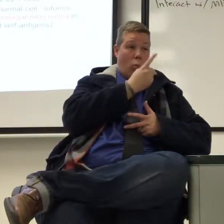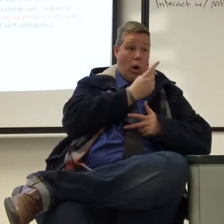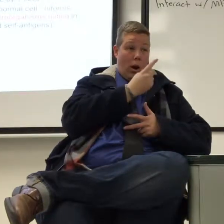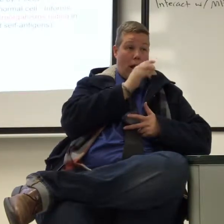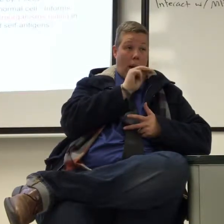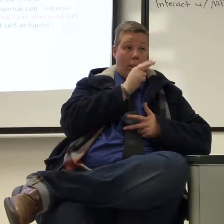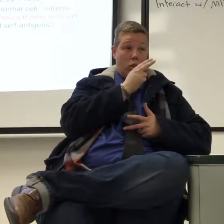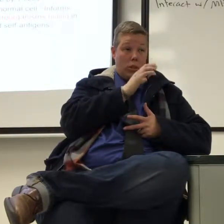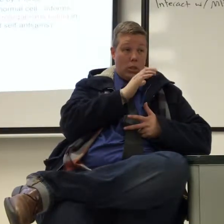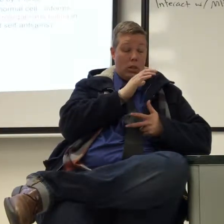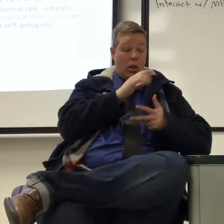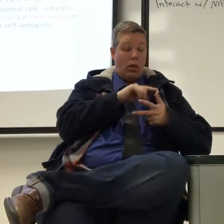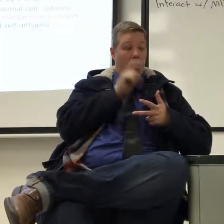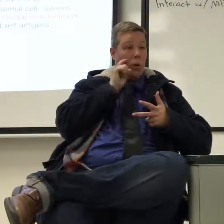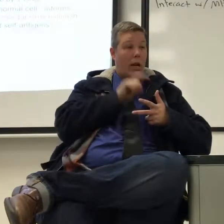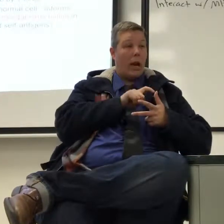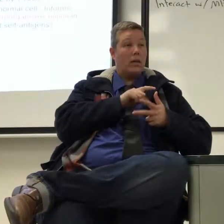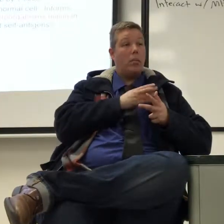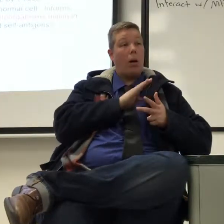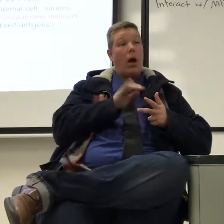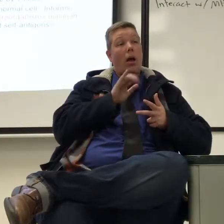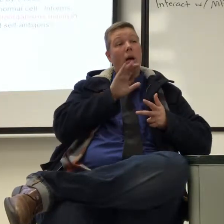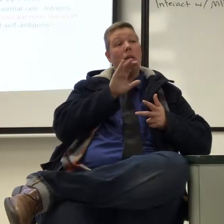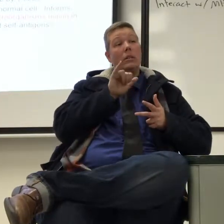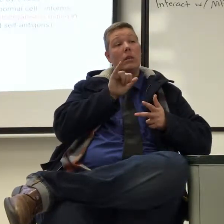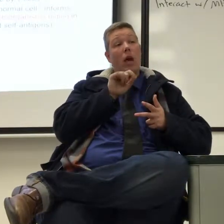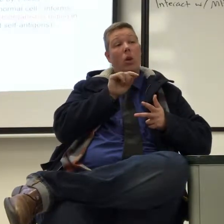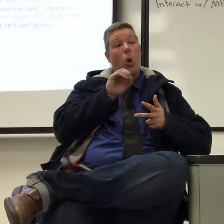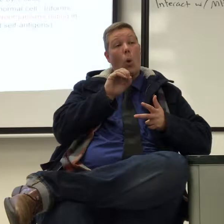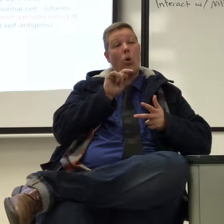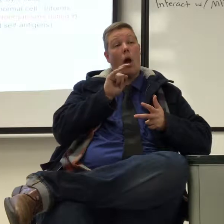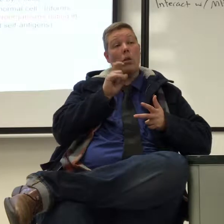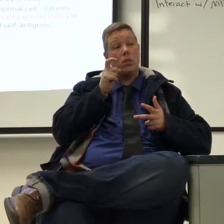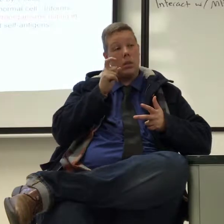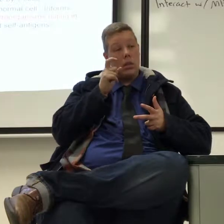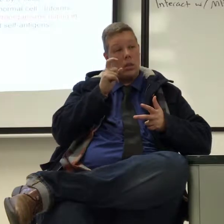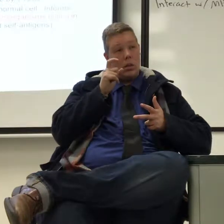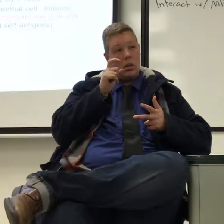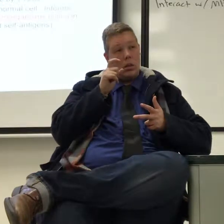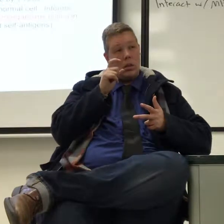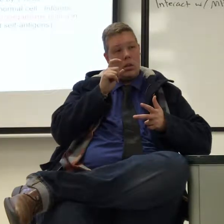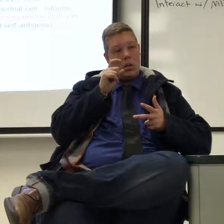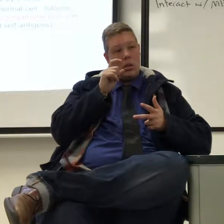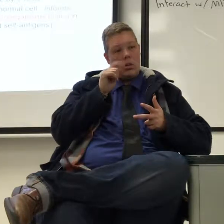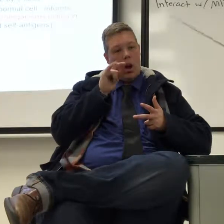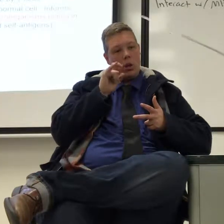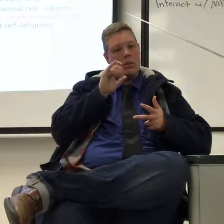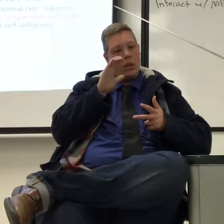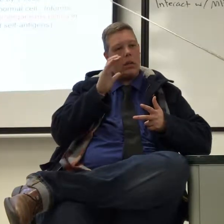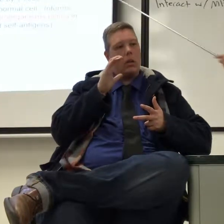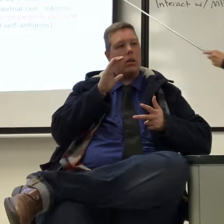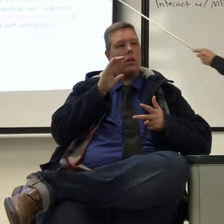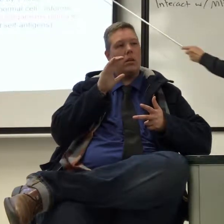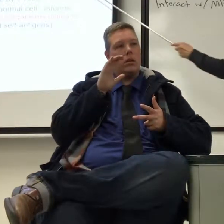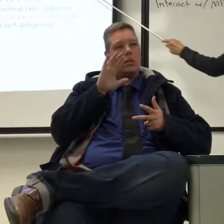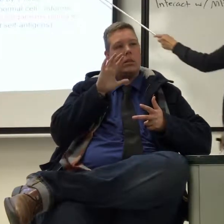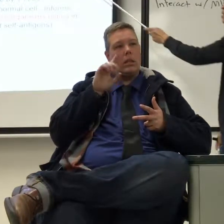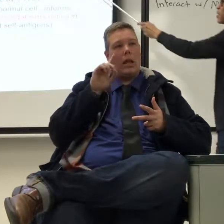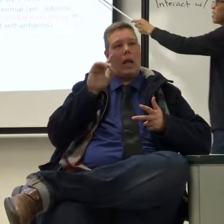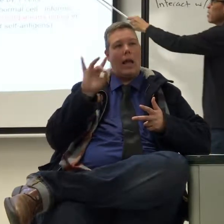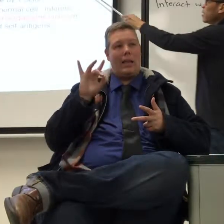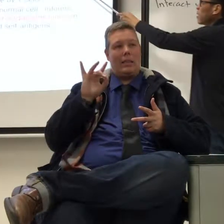They're recognized by cytotoxic CD8 cells. First question. Which cells present